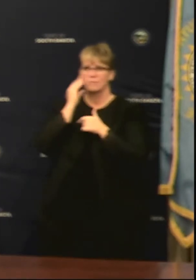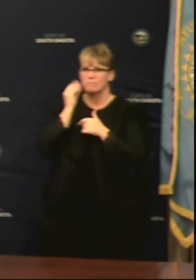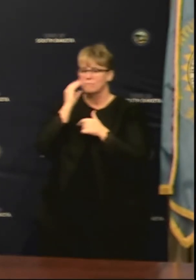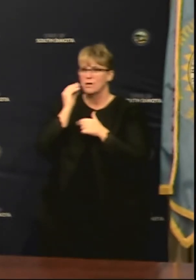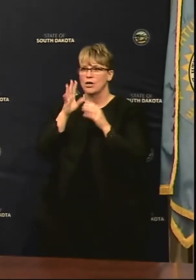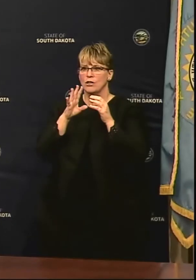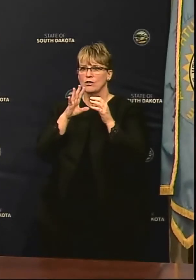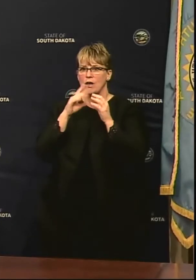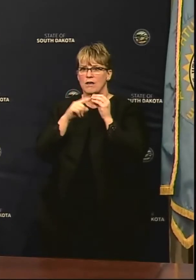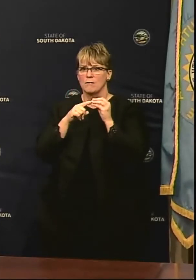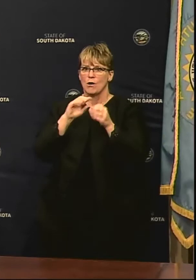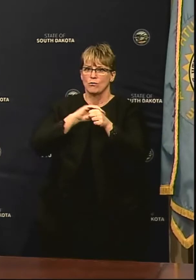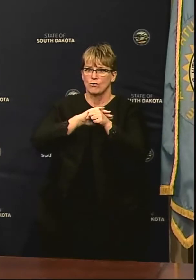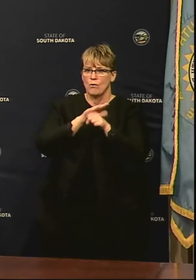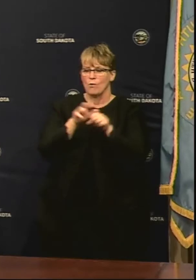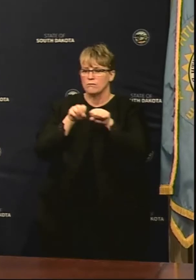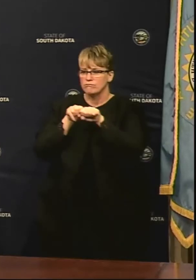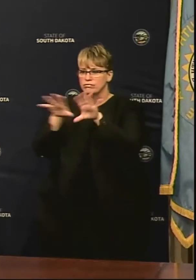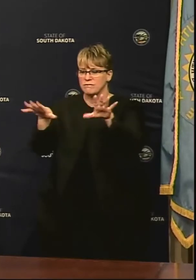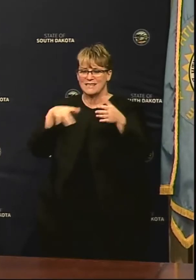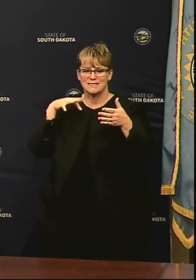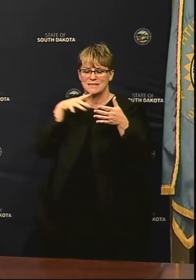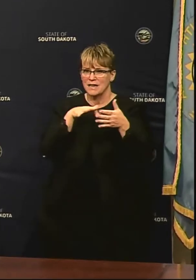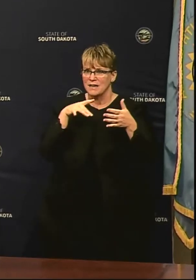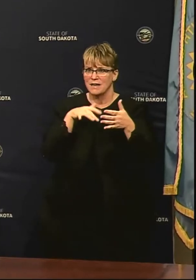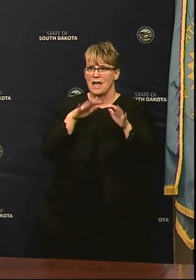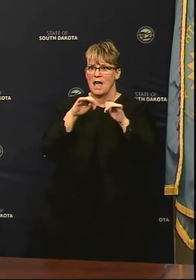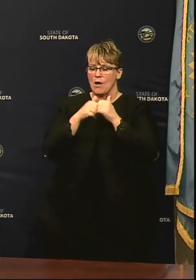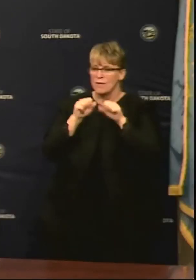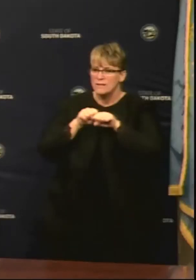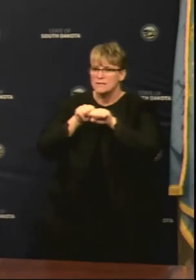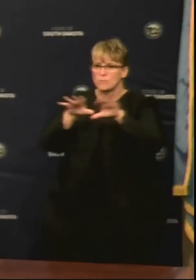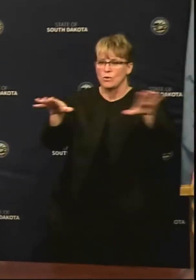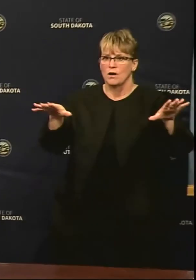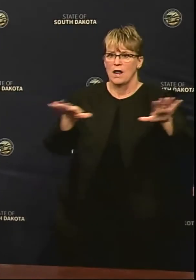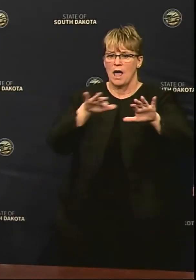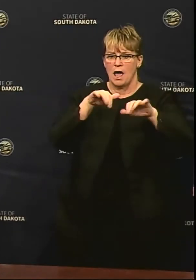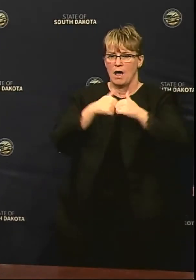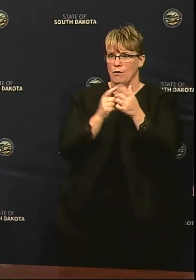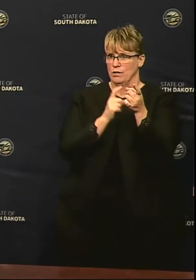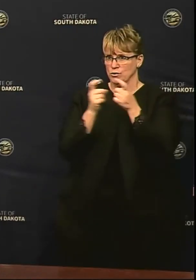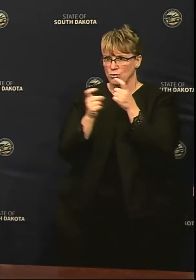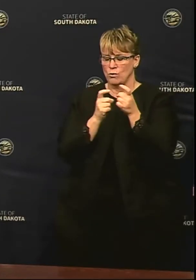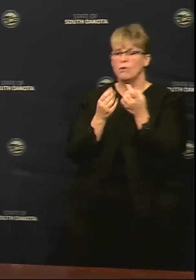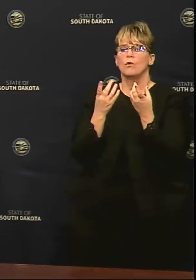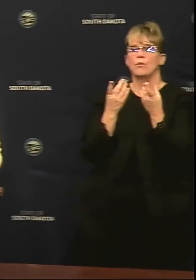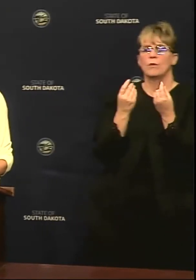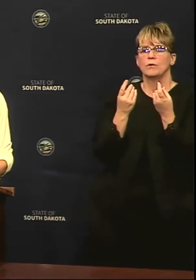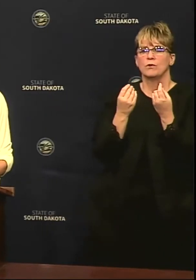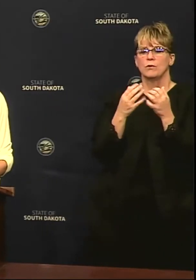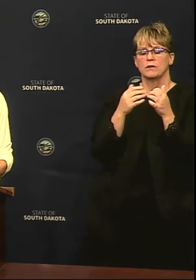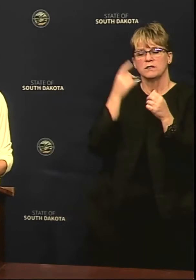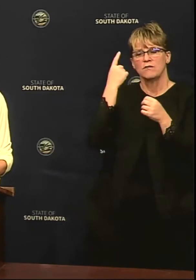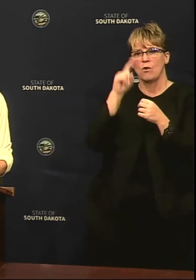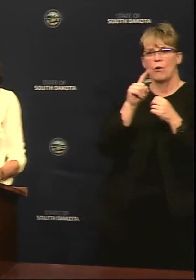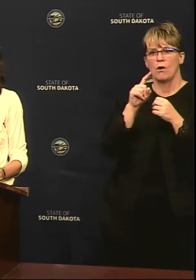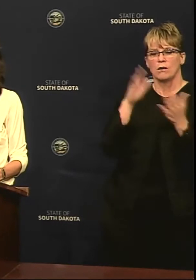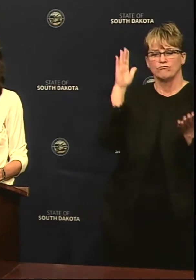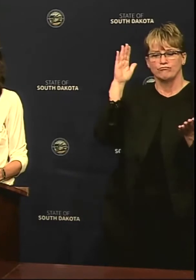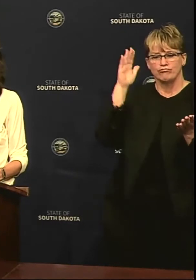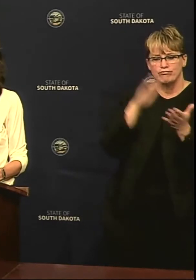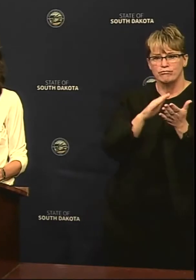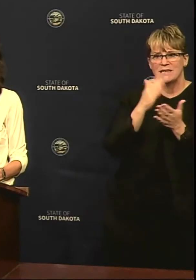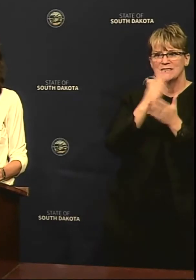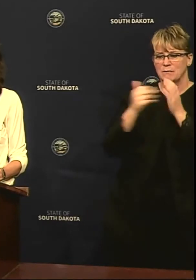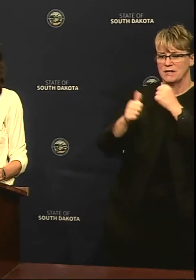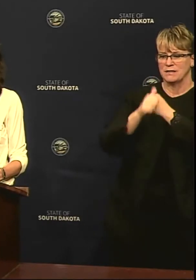at coronaviruses and studying them and how they spread and how we control them and what we can do as far as mitigating some